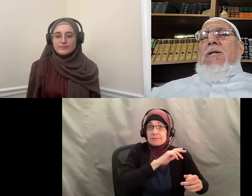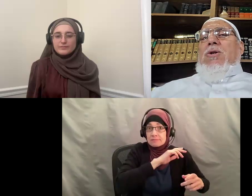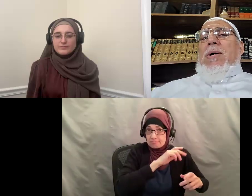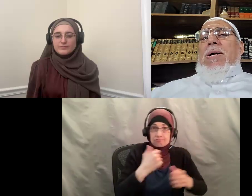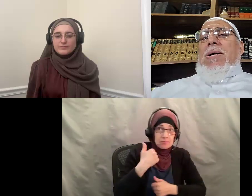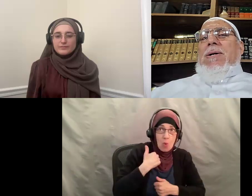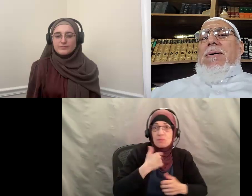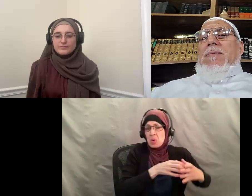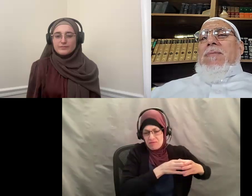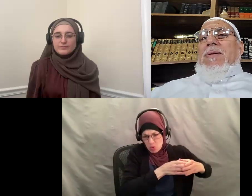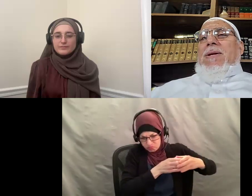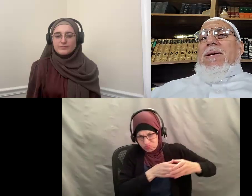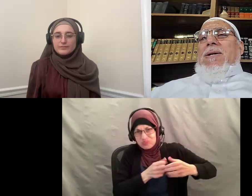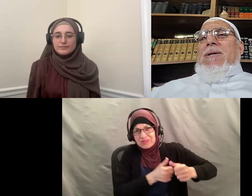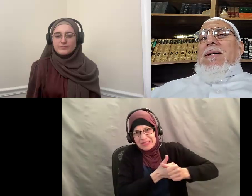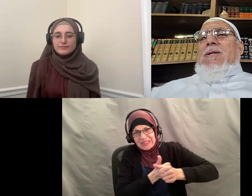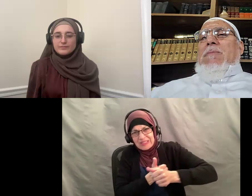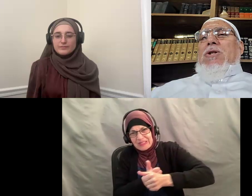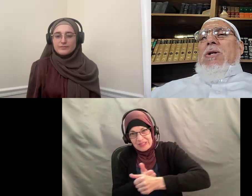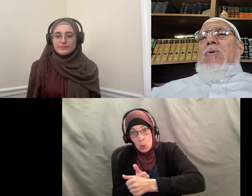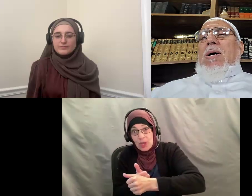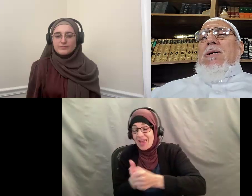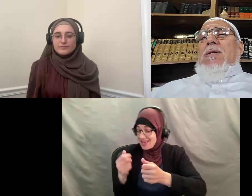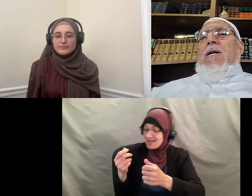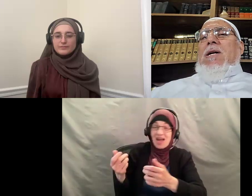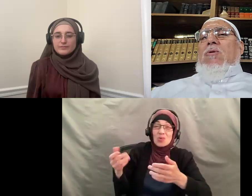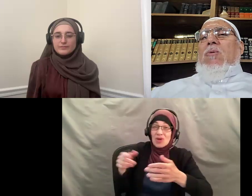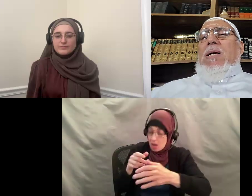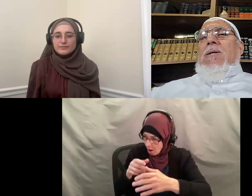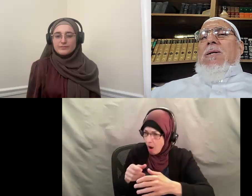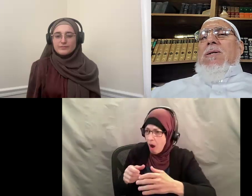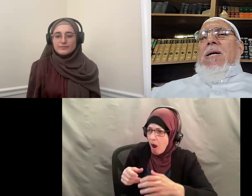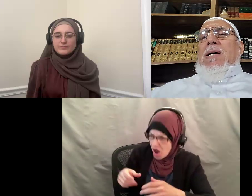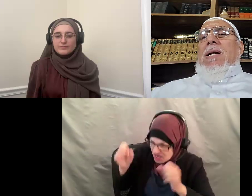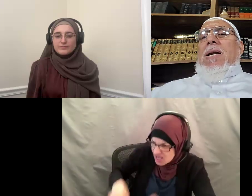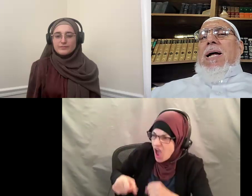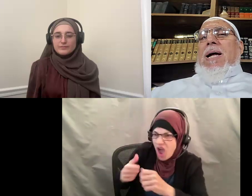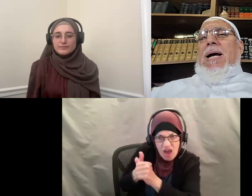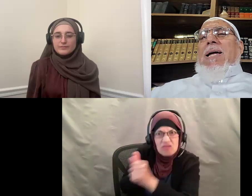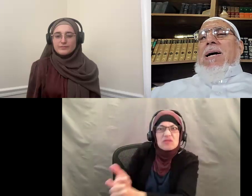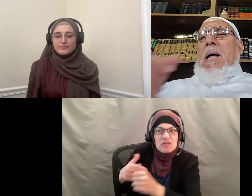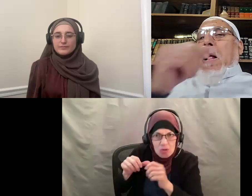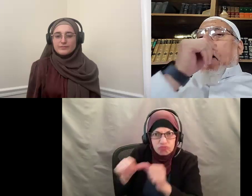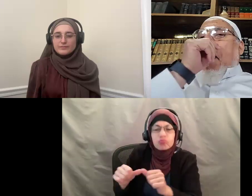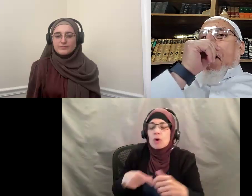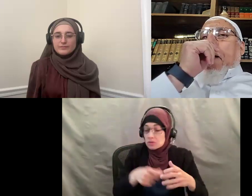All of that story is mentioned to us in one single